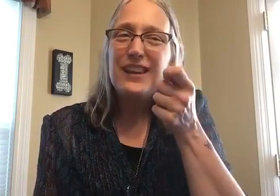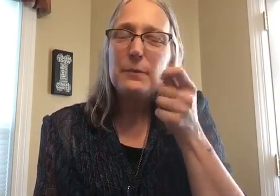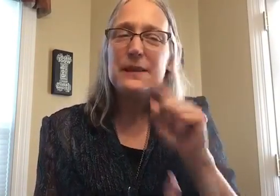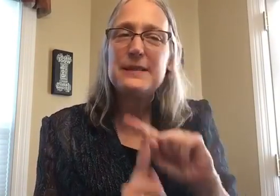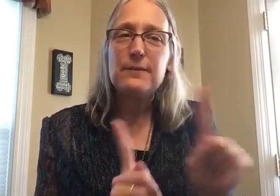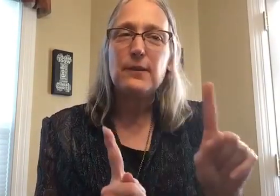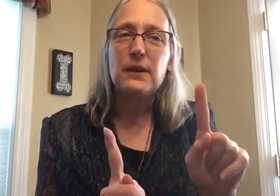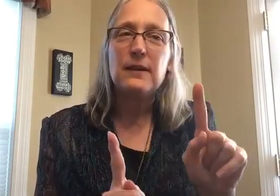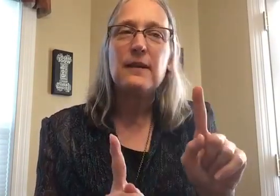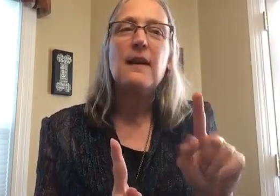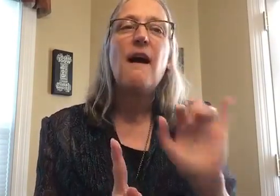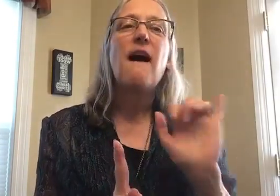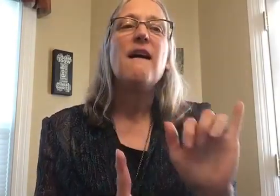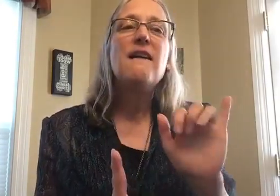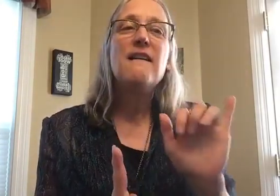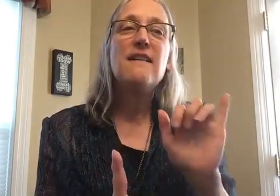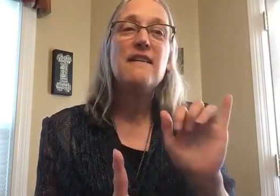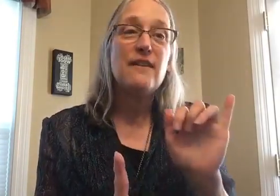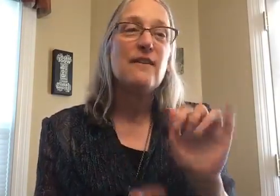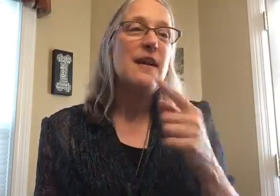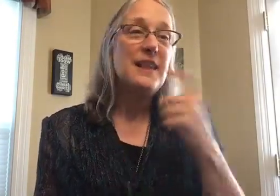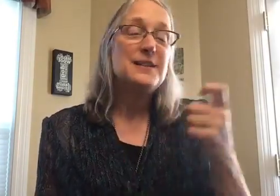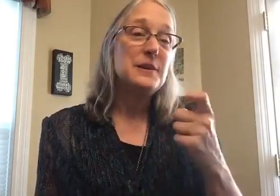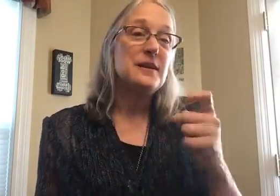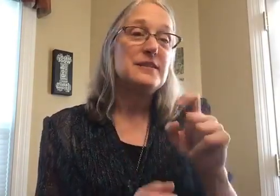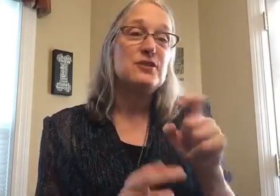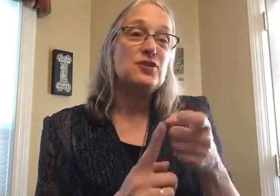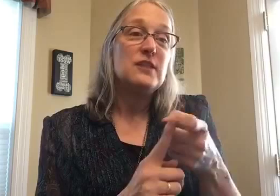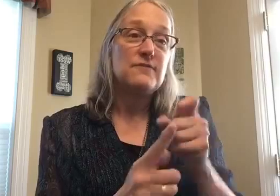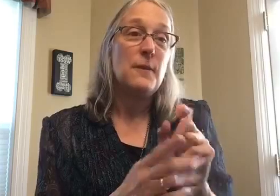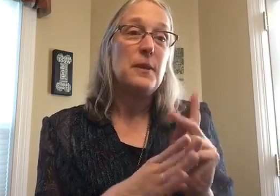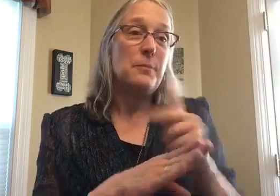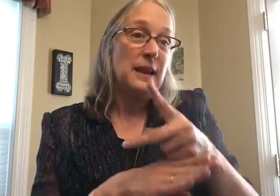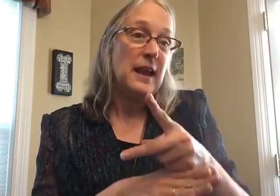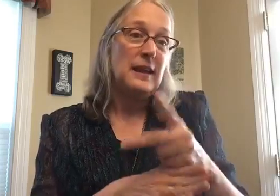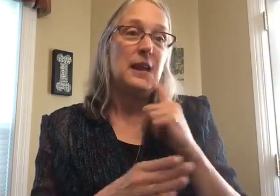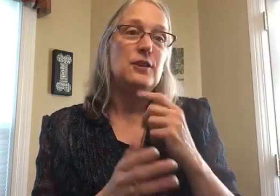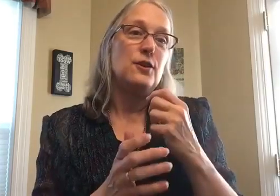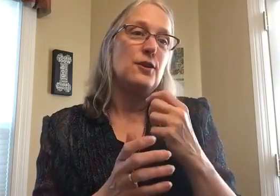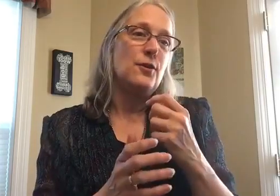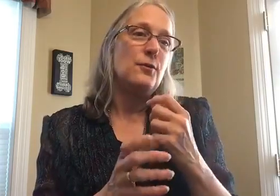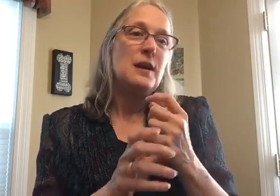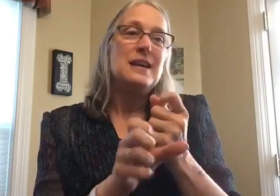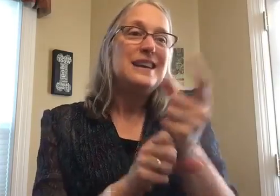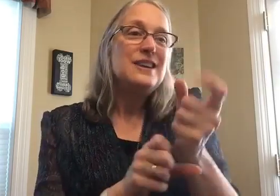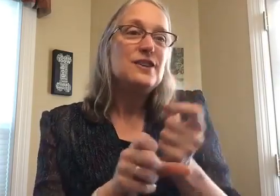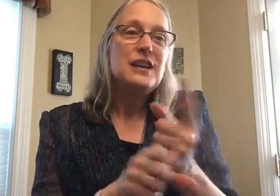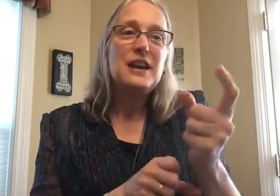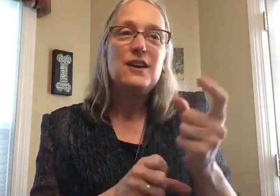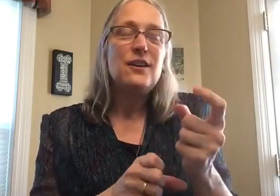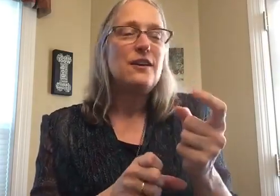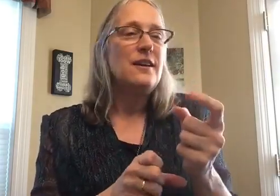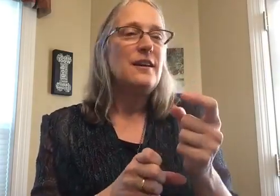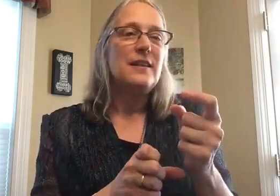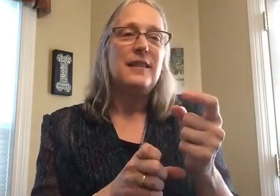bit different. Oh, that's because it's just from the plant. And year to year,